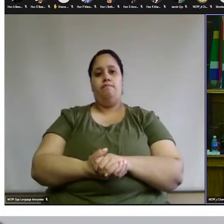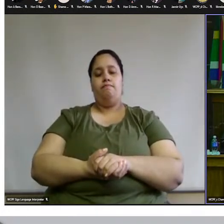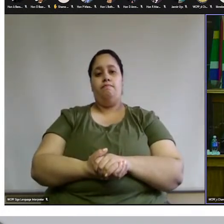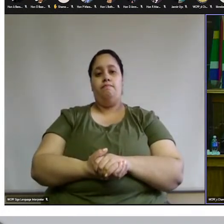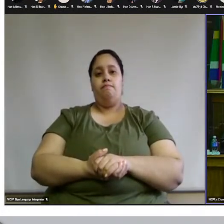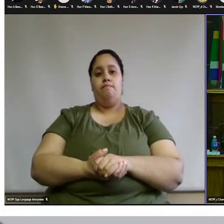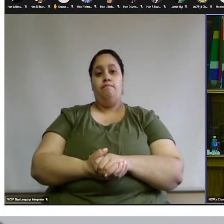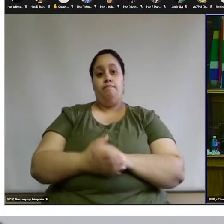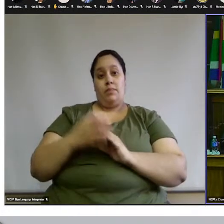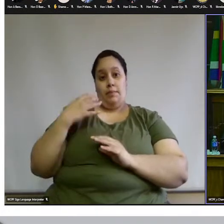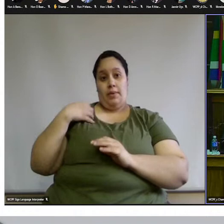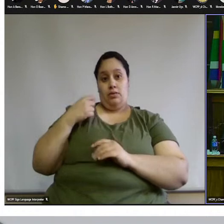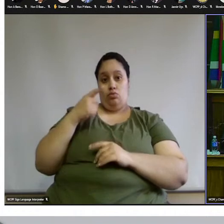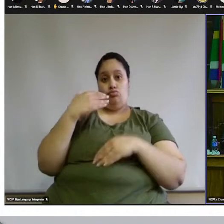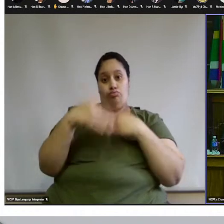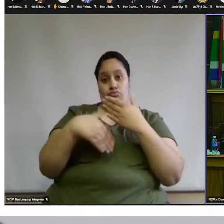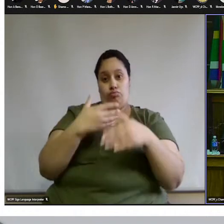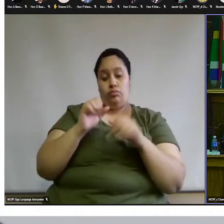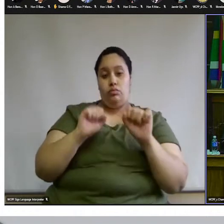Fernandes, you may proceed.